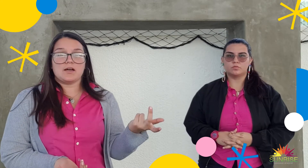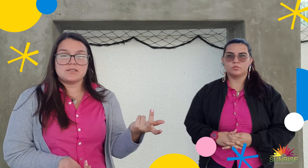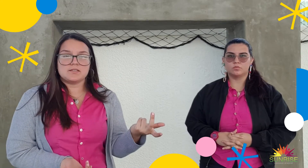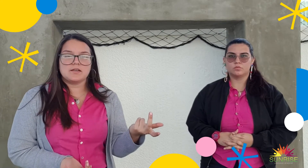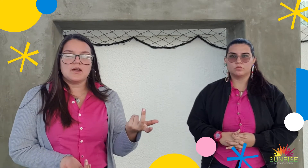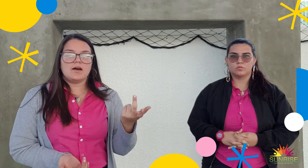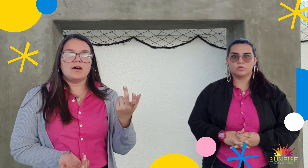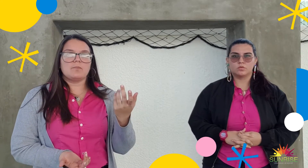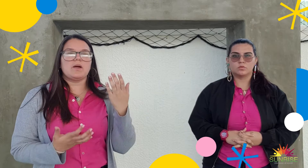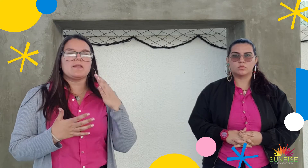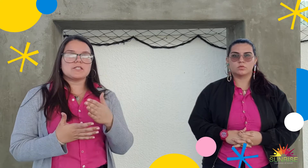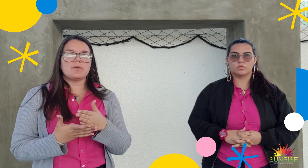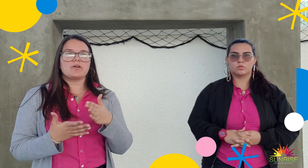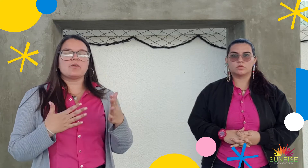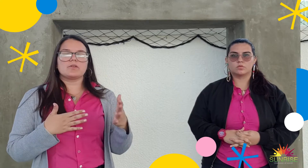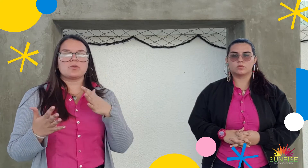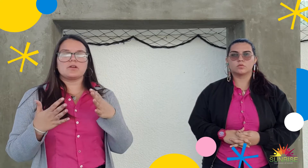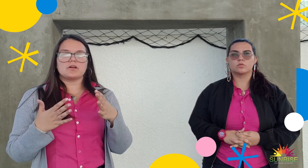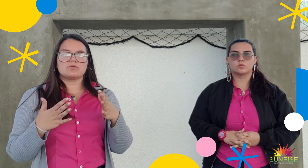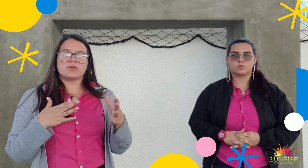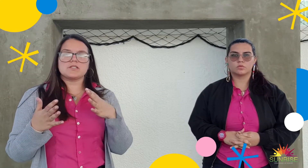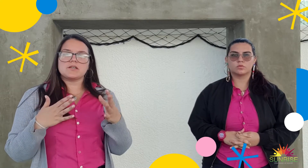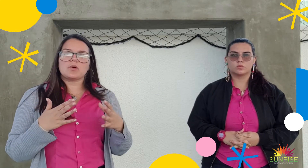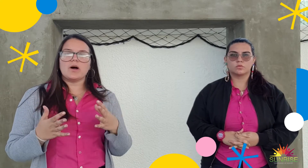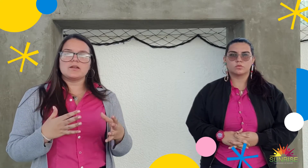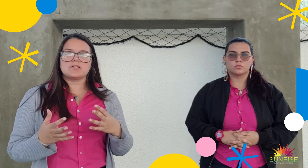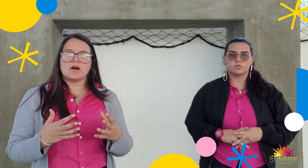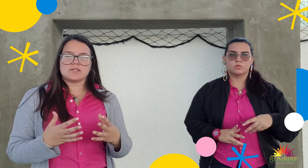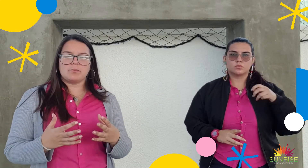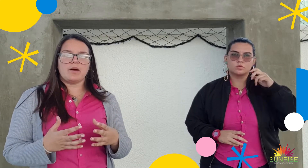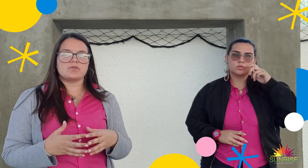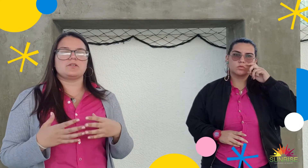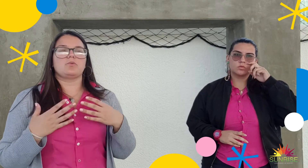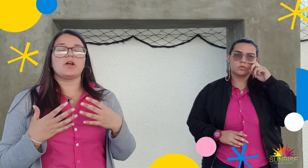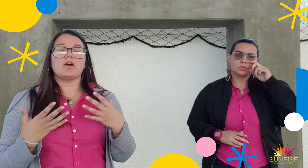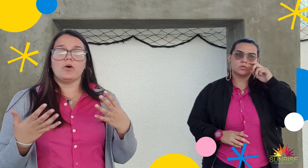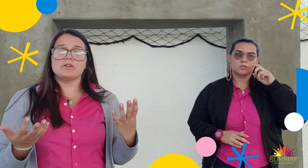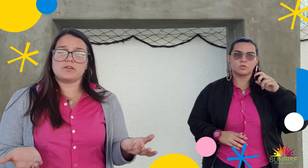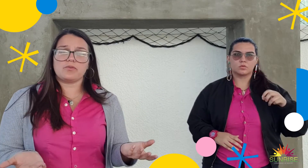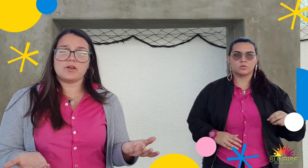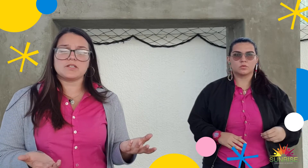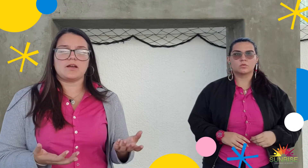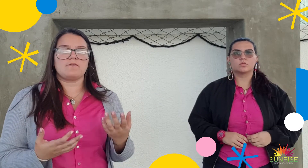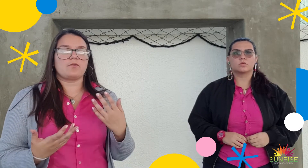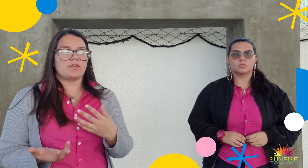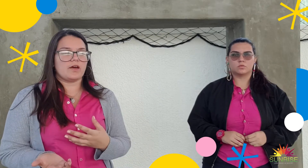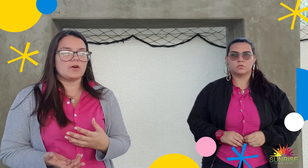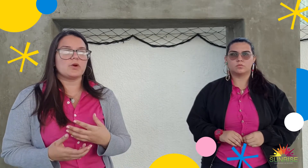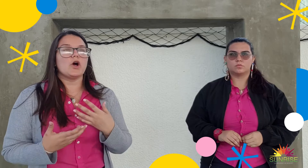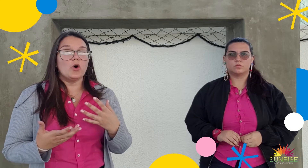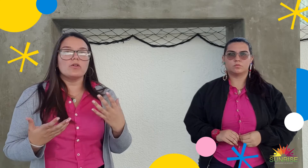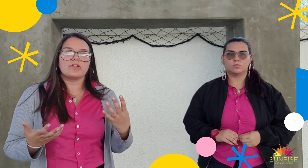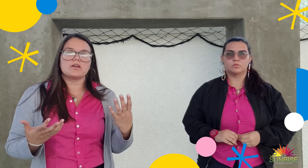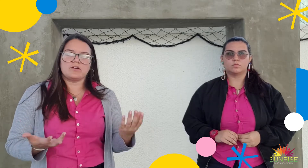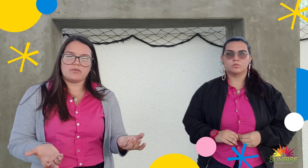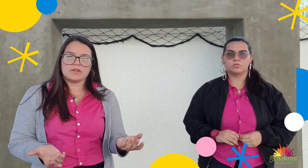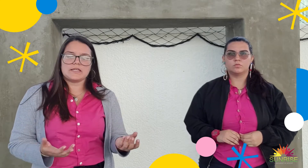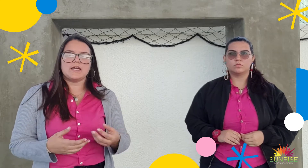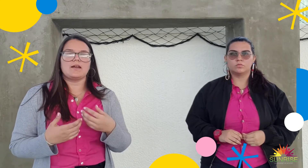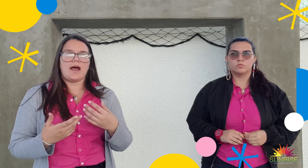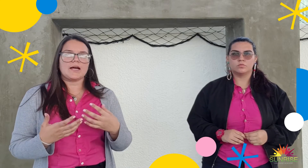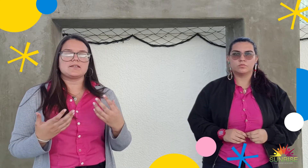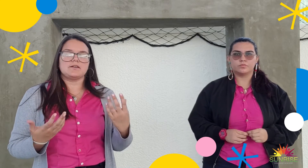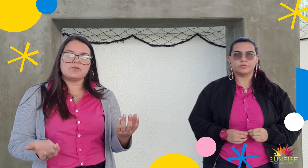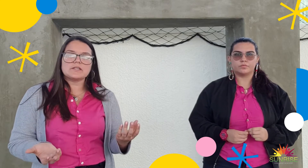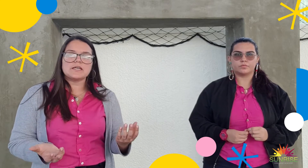people does. And that's part of what the reduce inequality talks about. We are all different and for that we all think